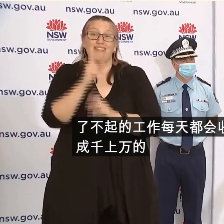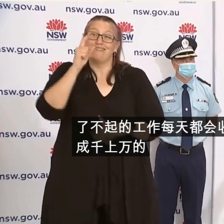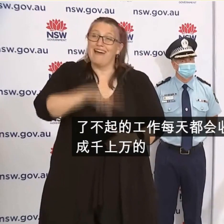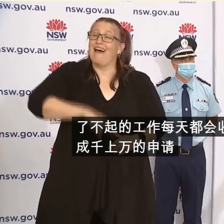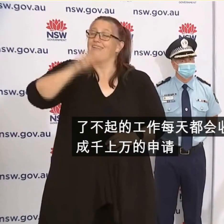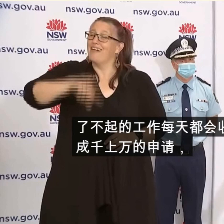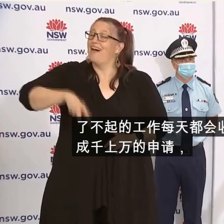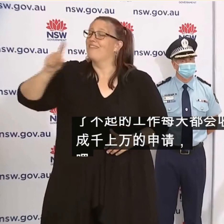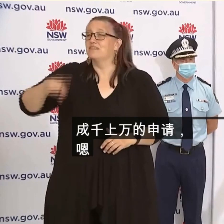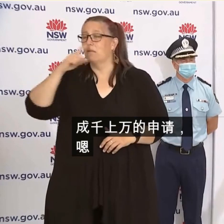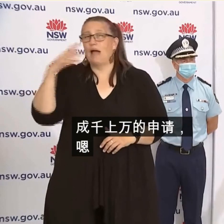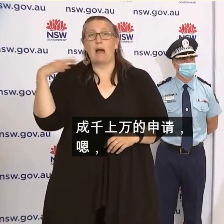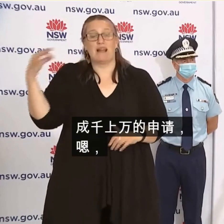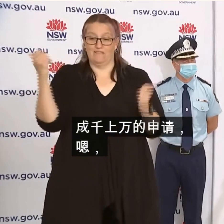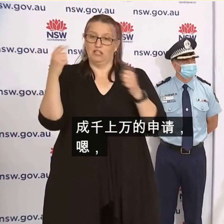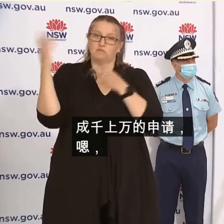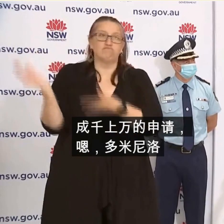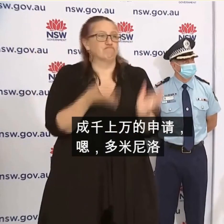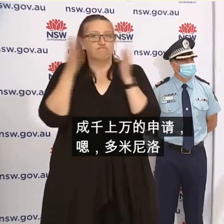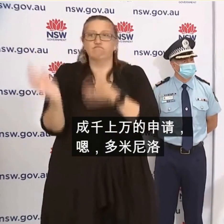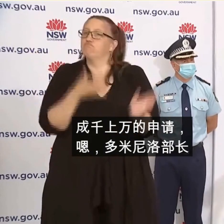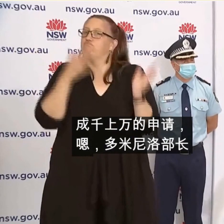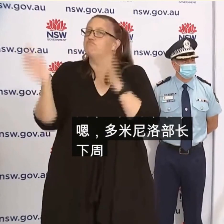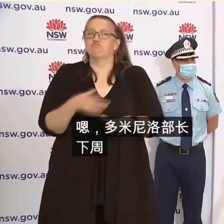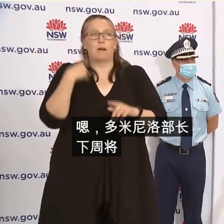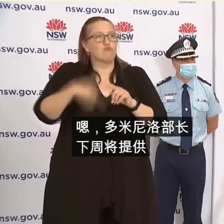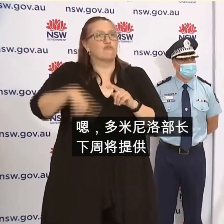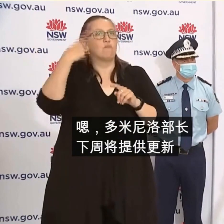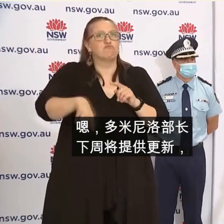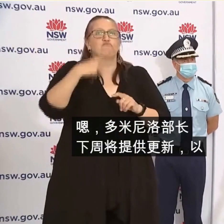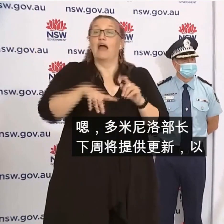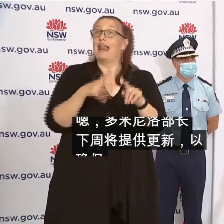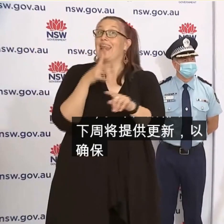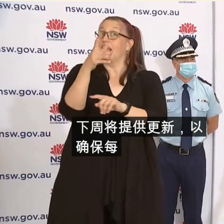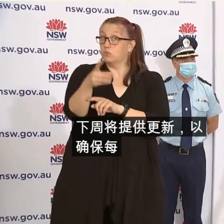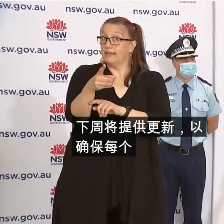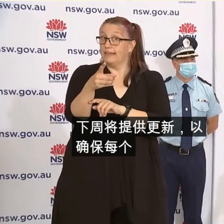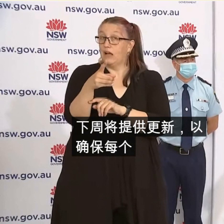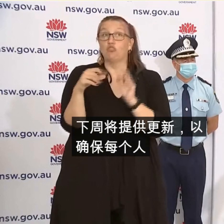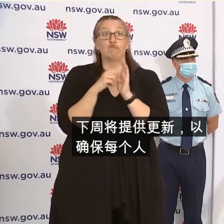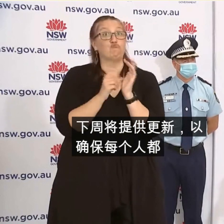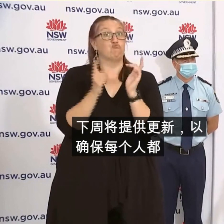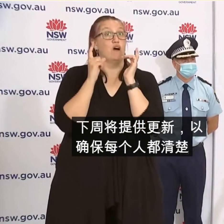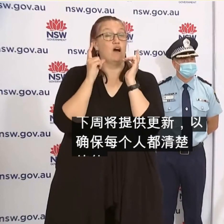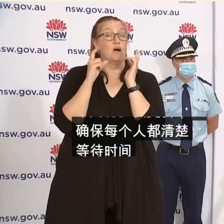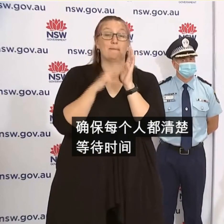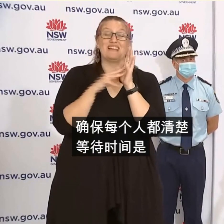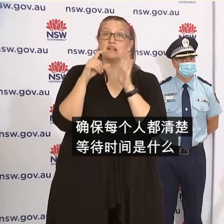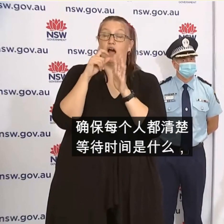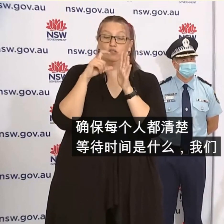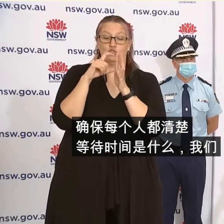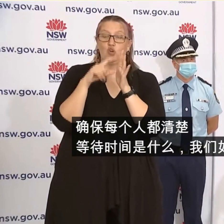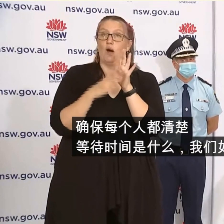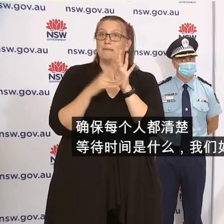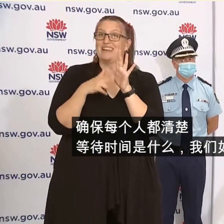and thousands of applications out the door every day. And Minister Dominello will be giving an update next week to make sure that everybody is clear on what the wait